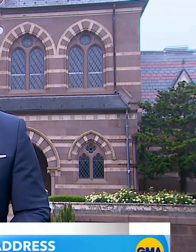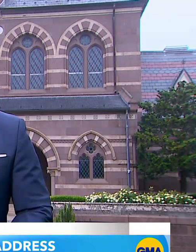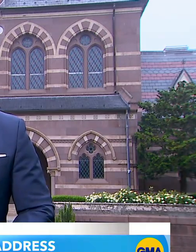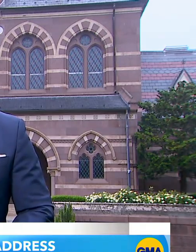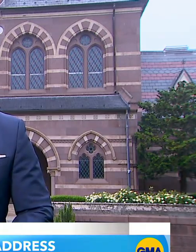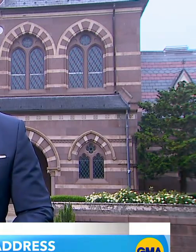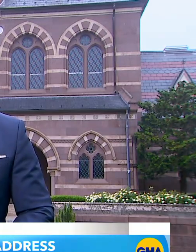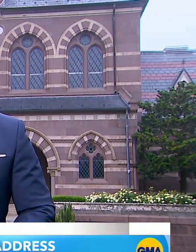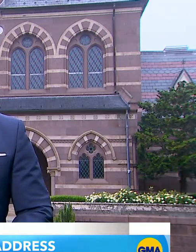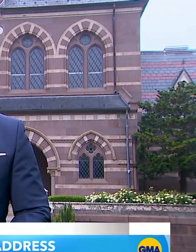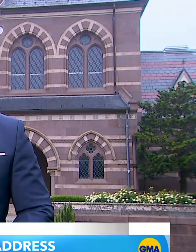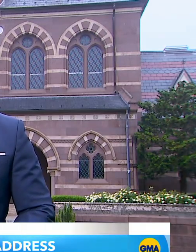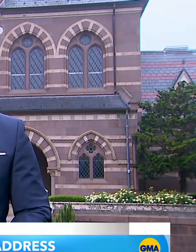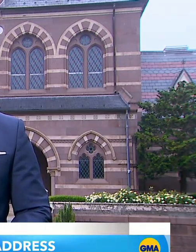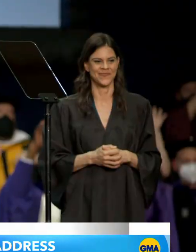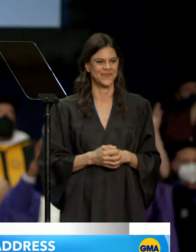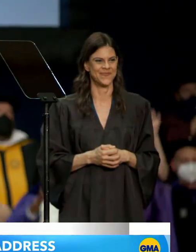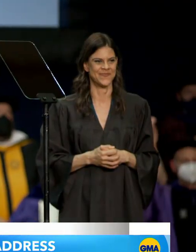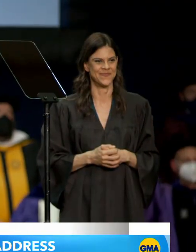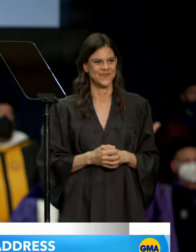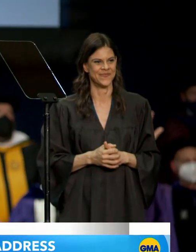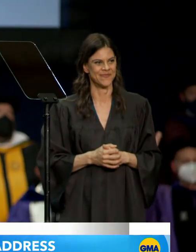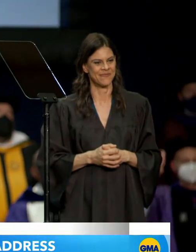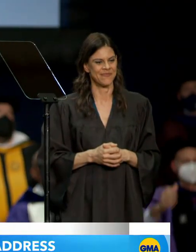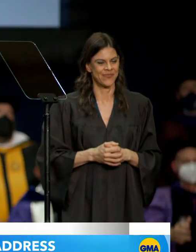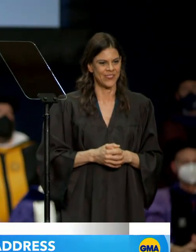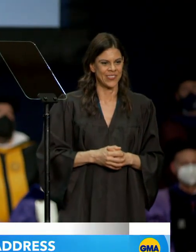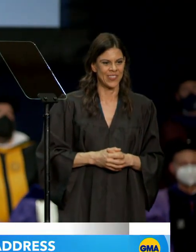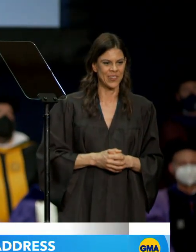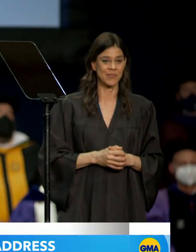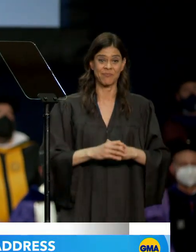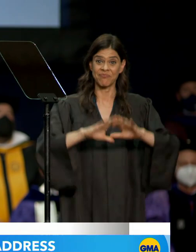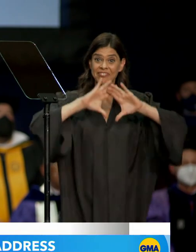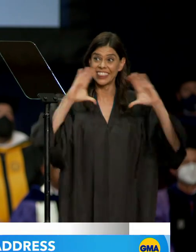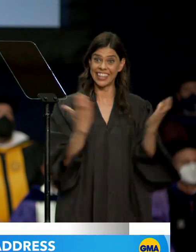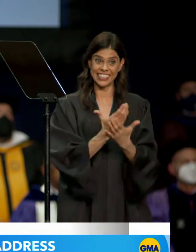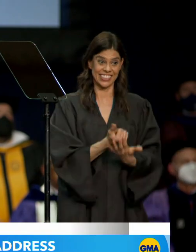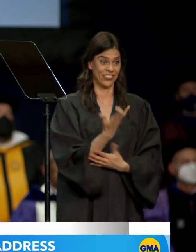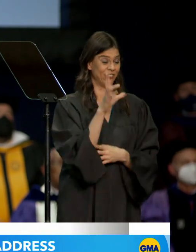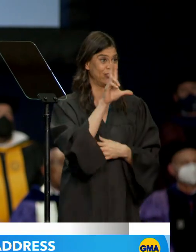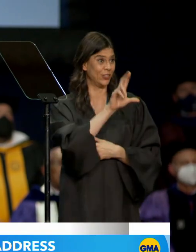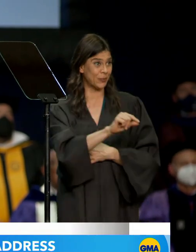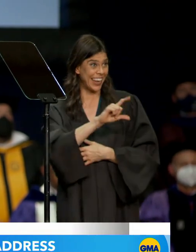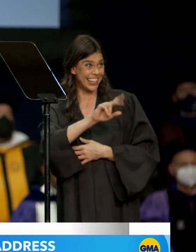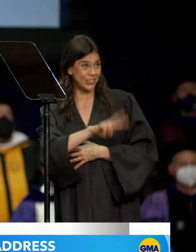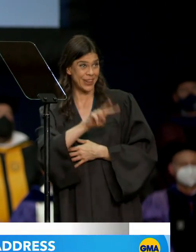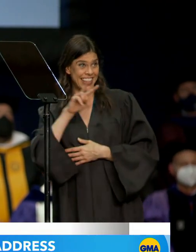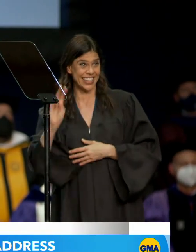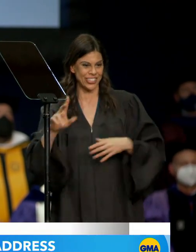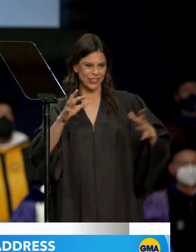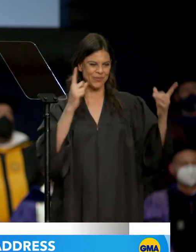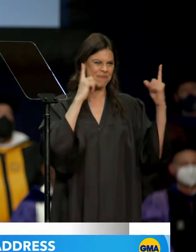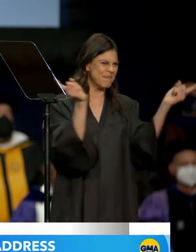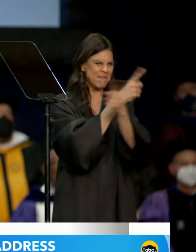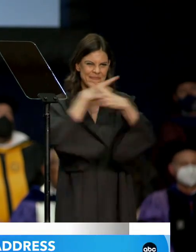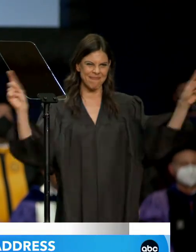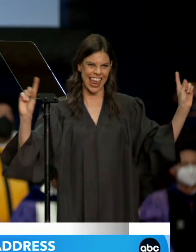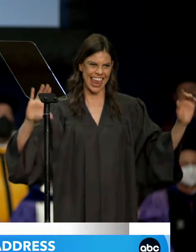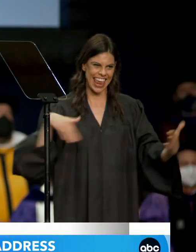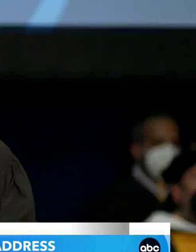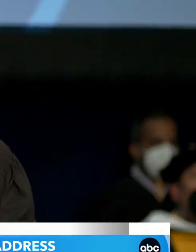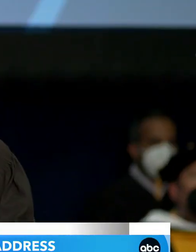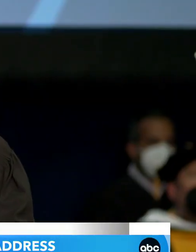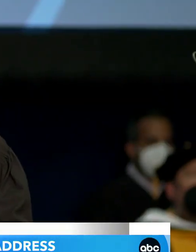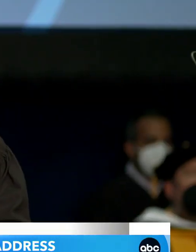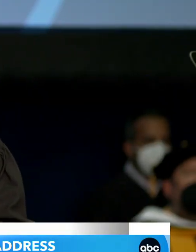commencement is validation. Class of 2022, you made it. This moment at